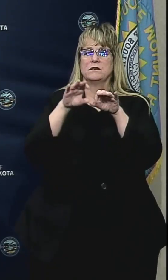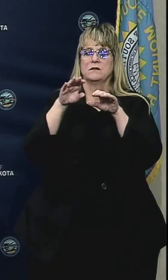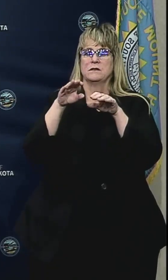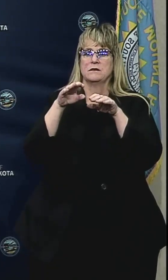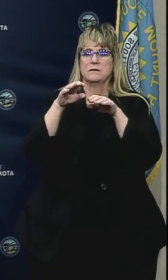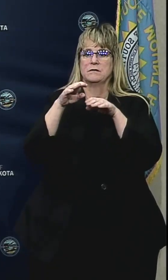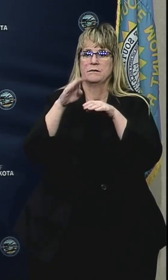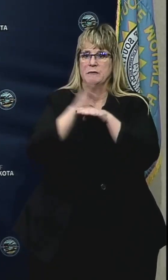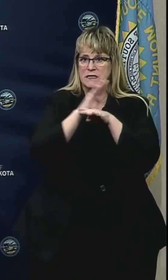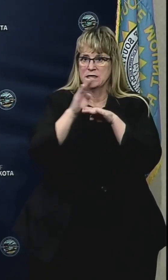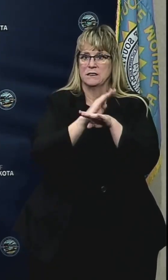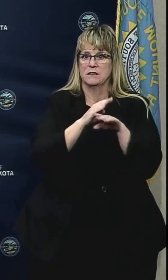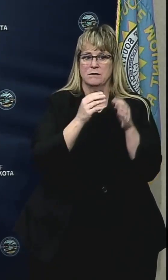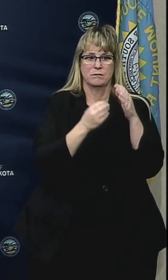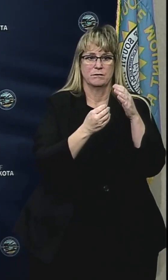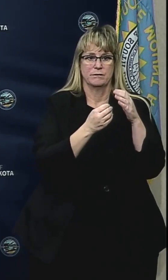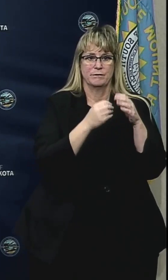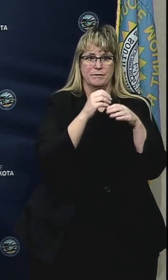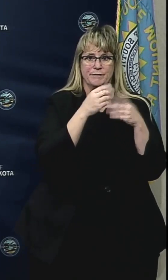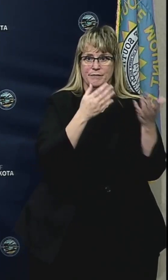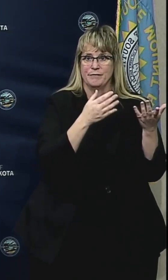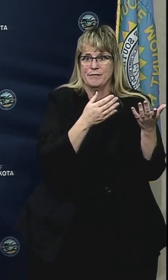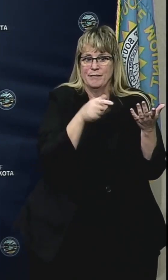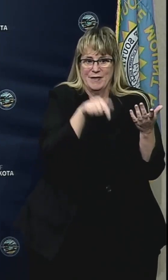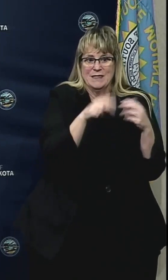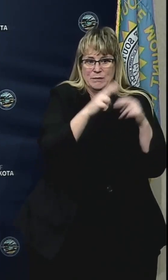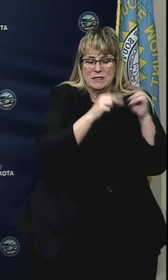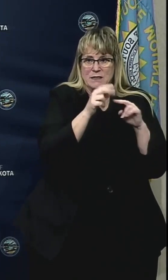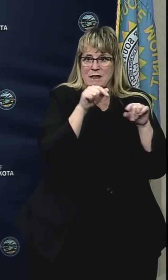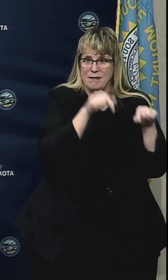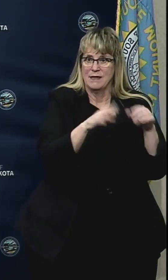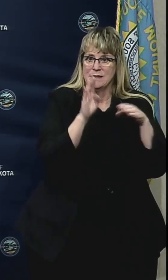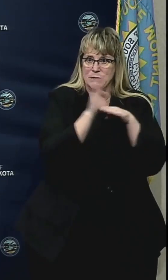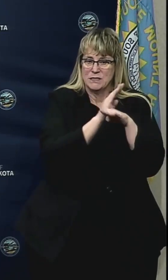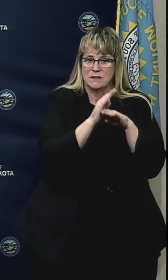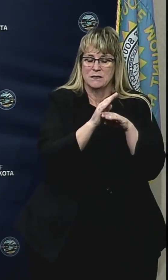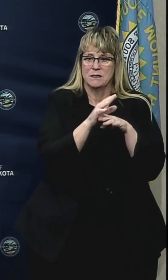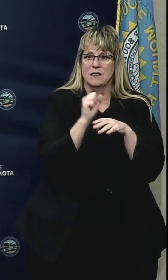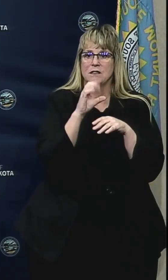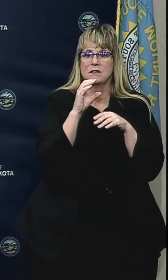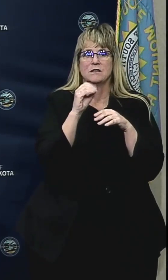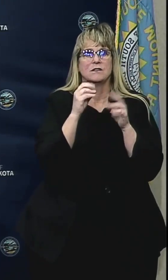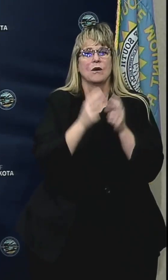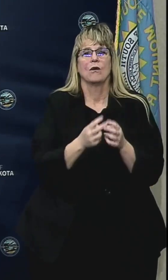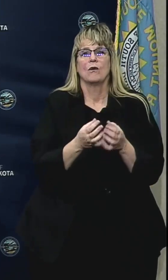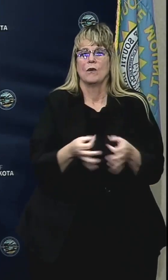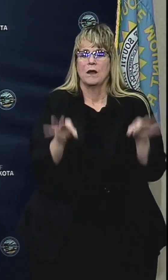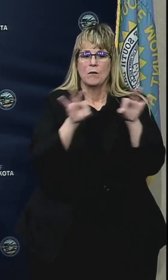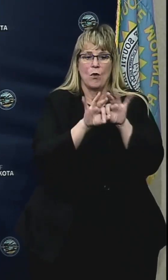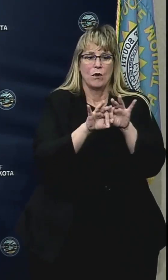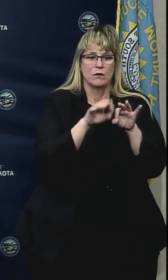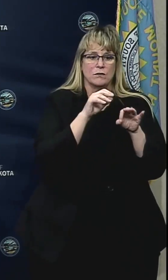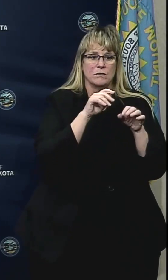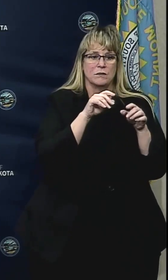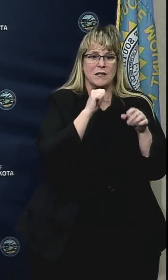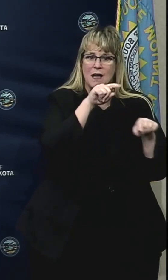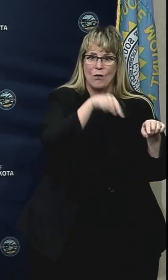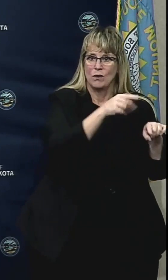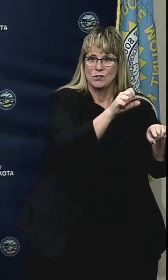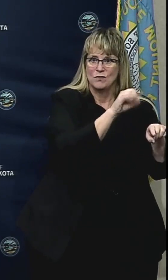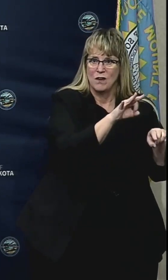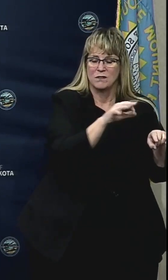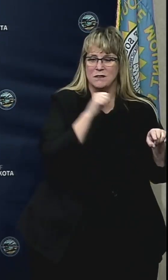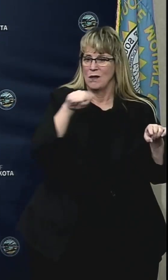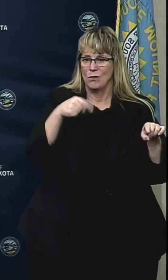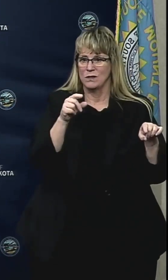plant. That means that this plant here is incredibly important, not just to Sioux Falls, not to